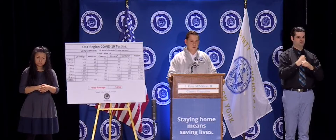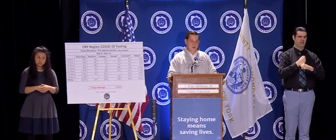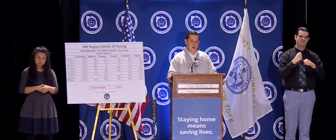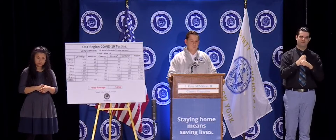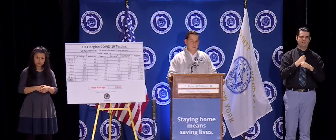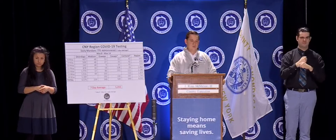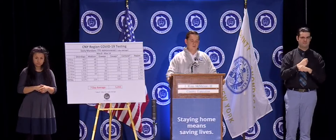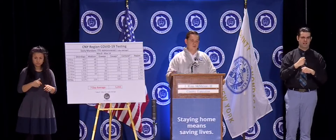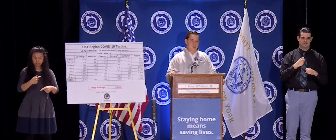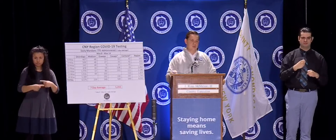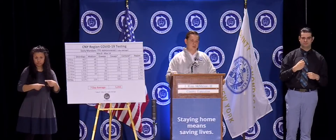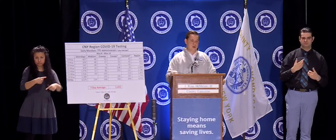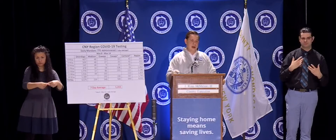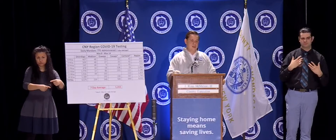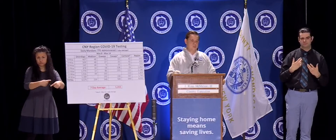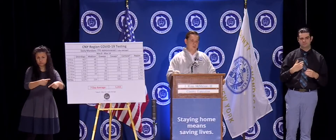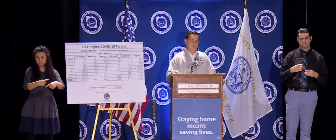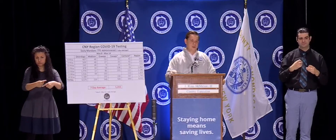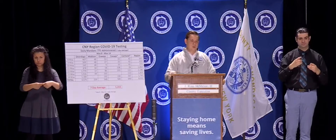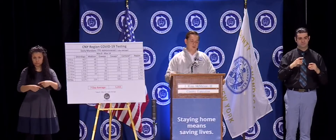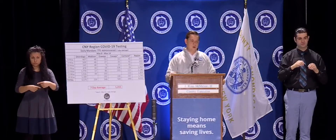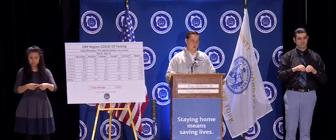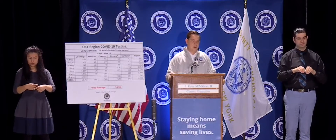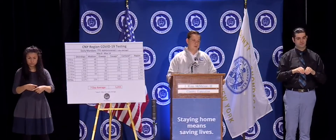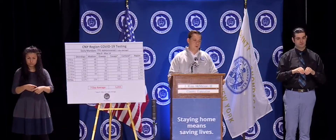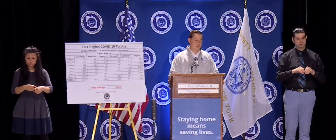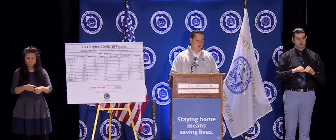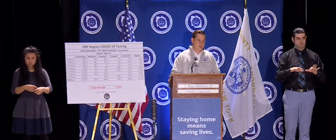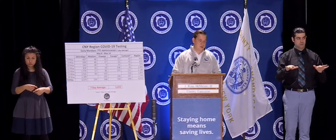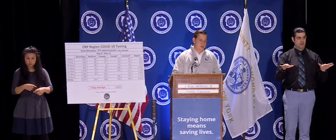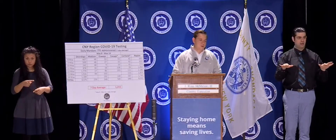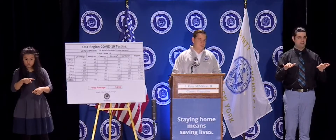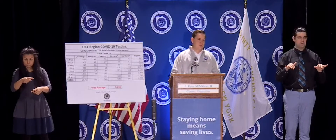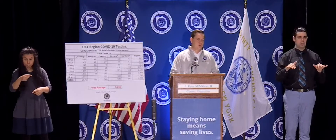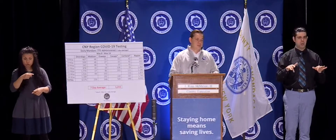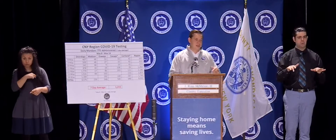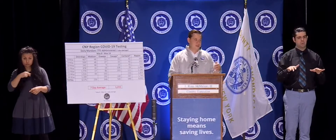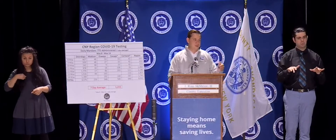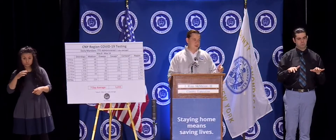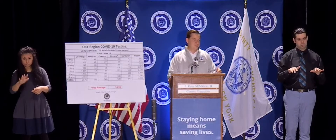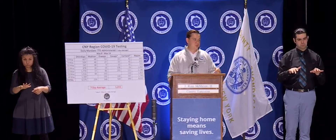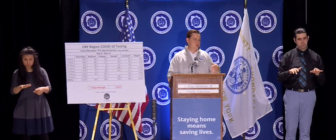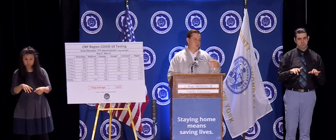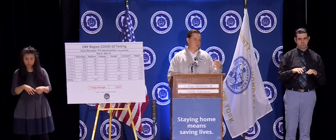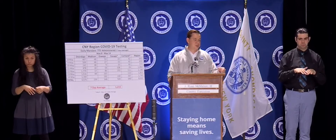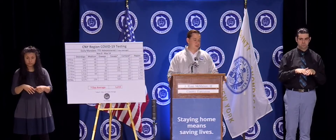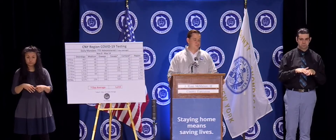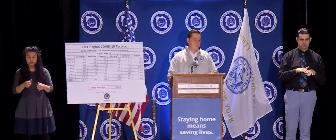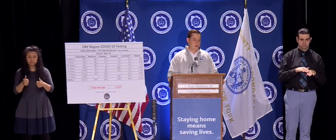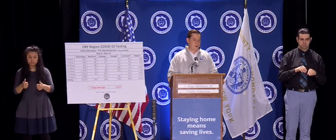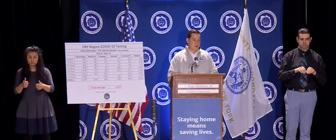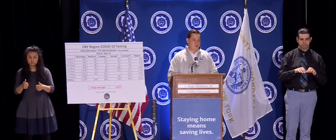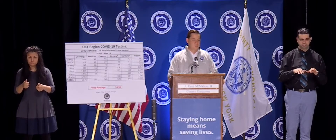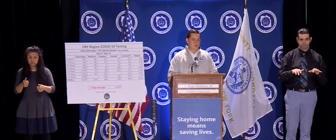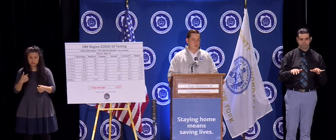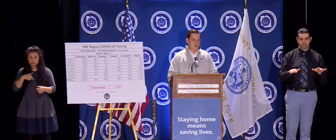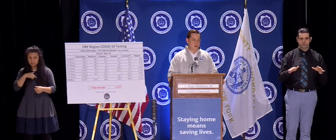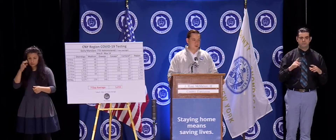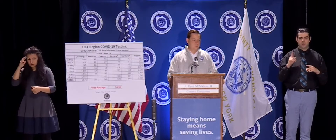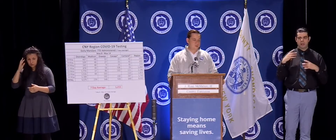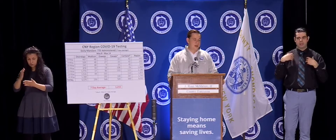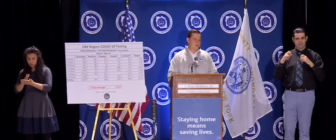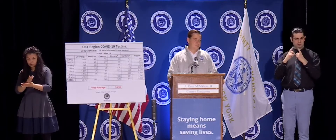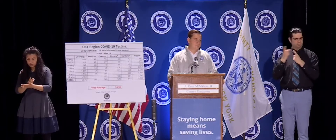continue to have the infrastructure in our hospitals and within our own health department to do what's necessary to treat the sick and